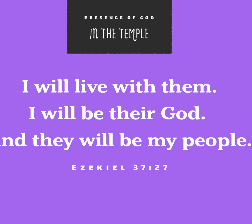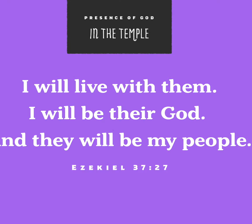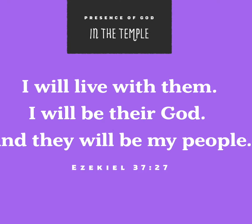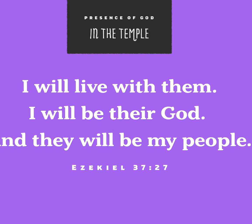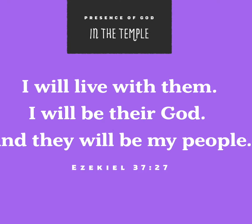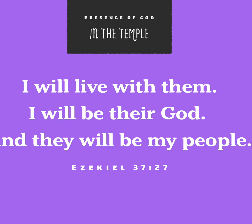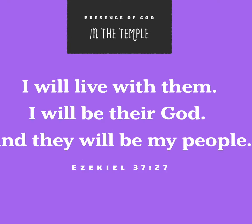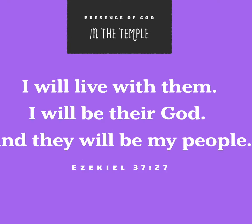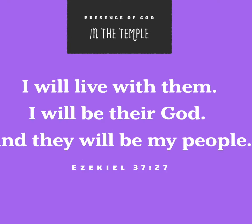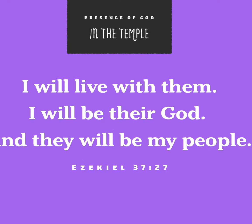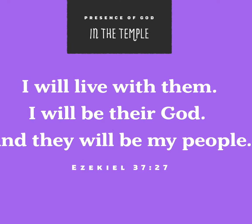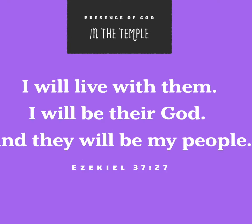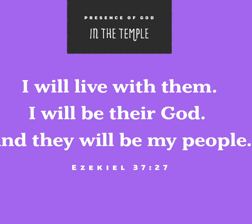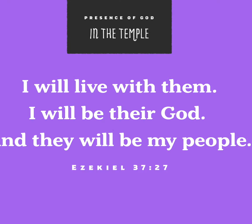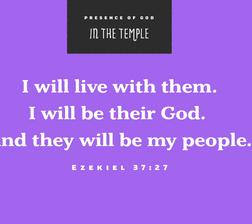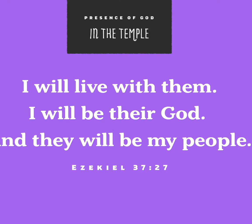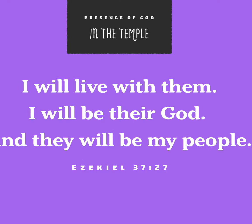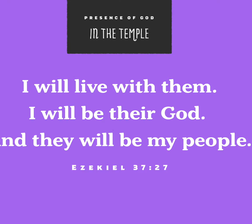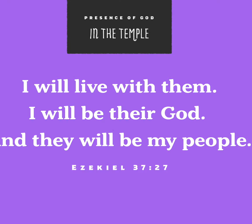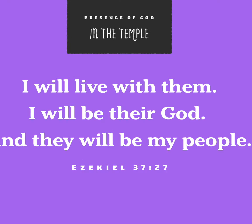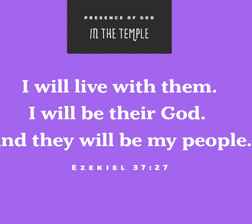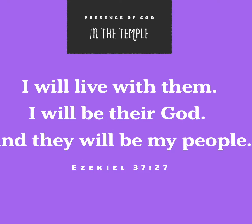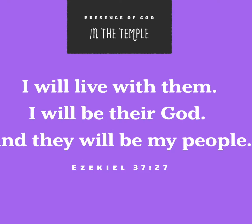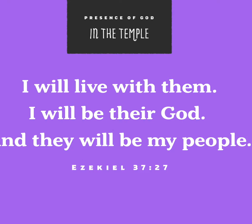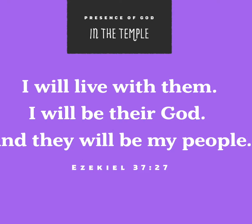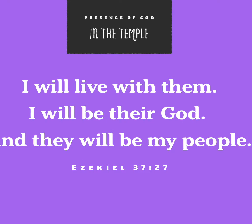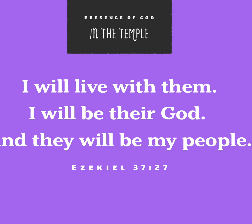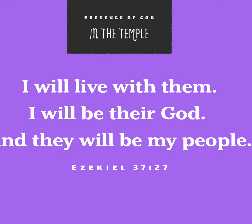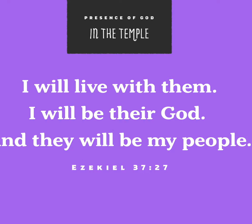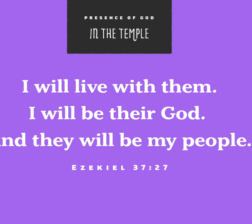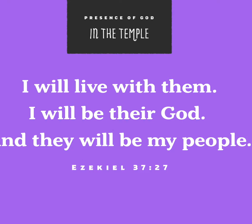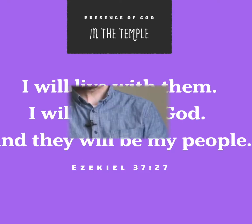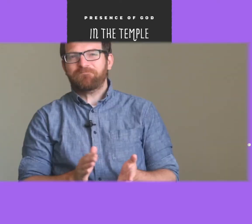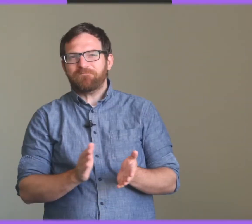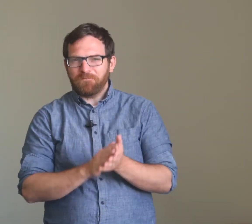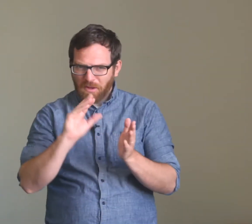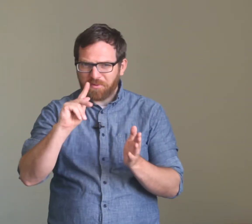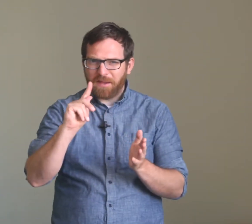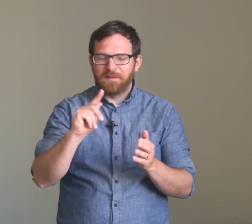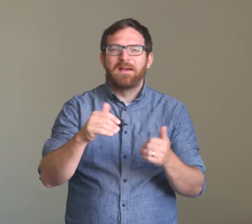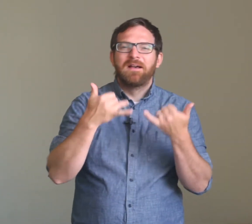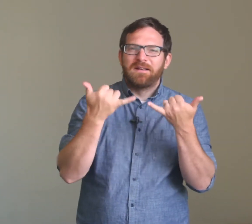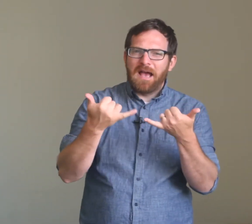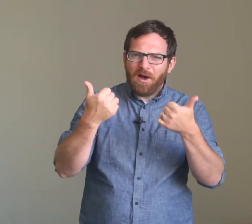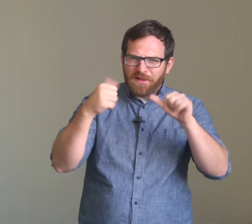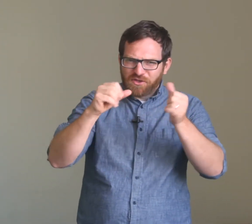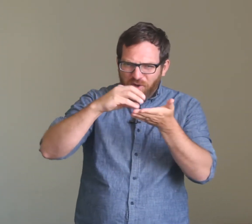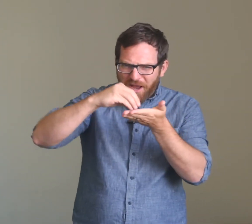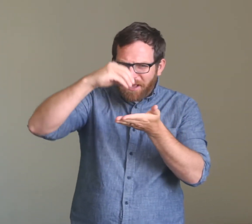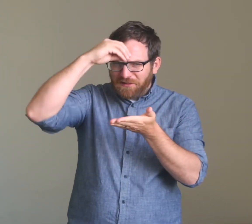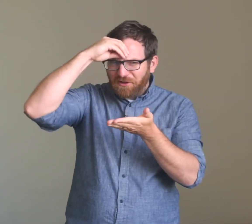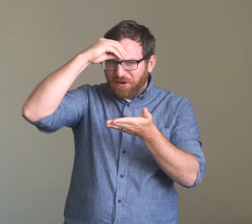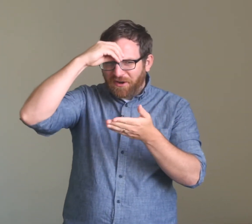be my people. Ezekiel 37 27. Okay now let's try and learn